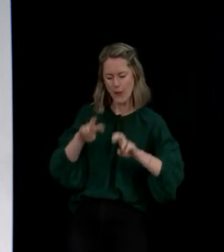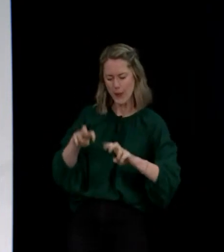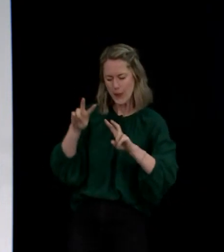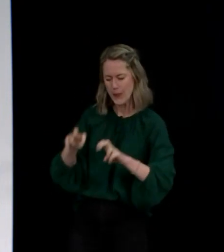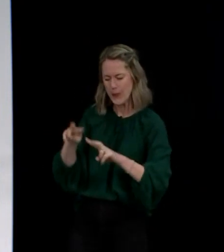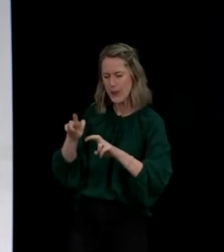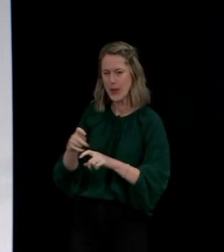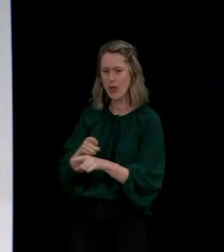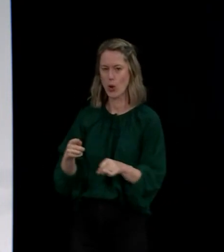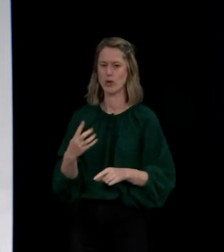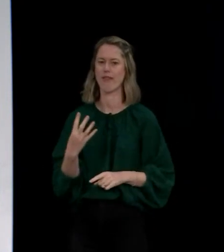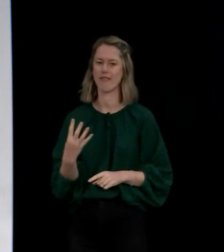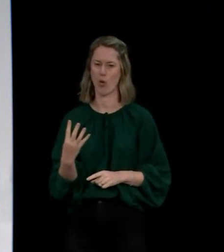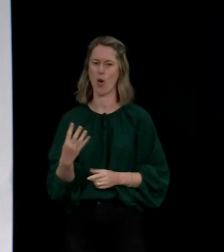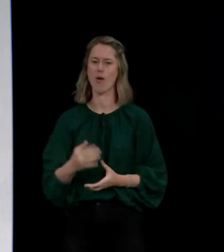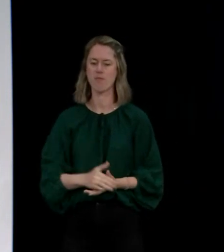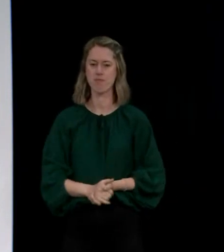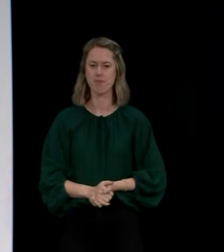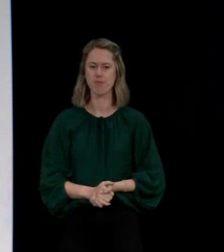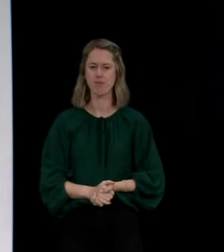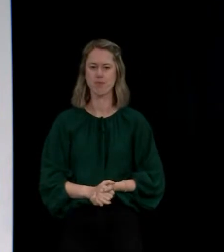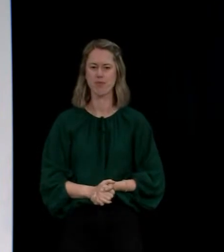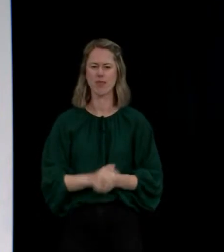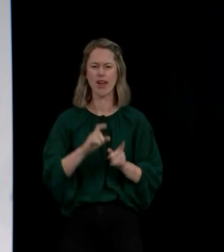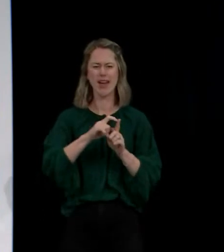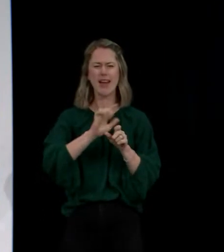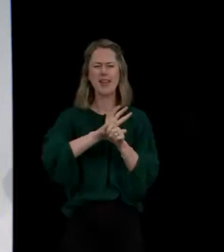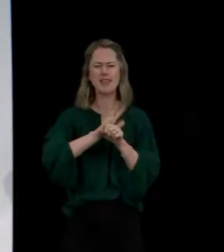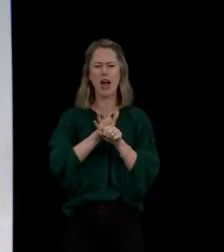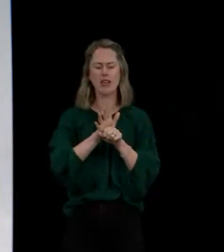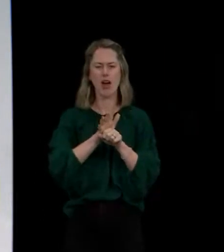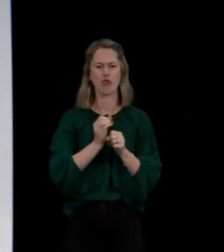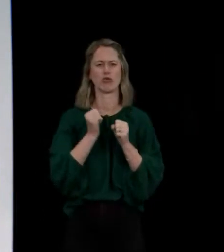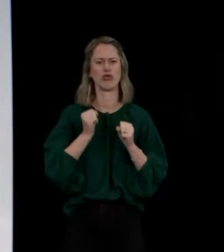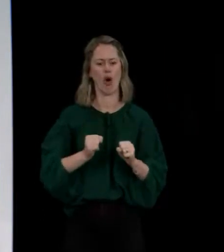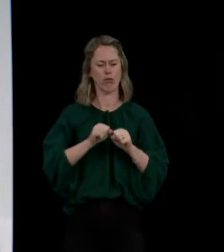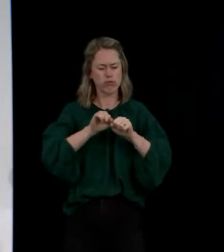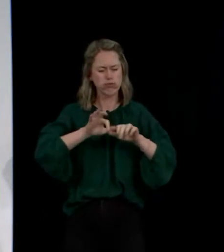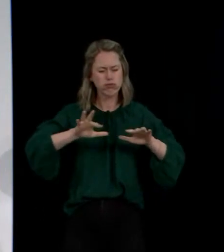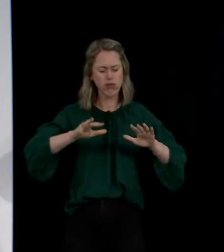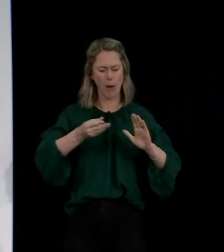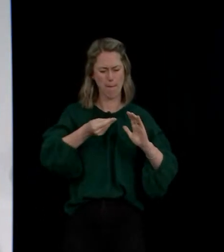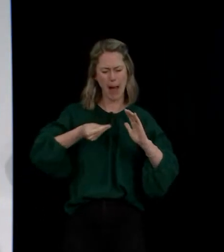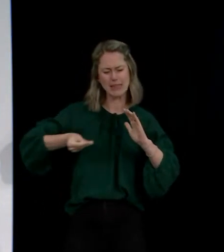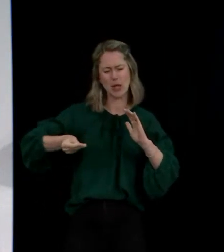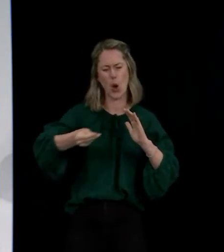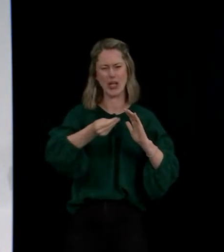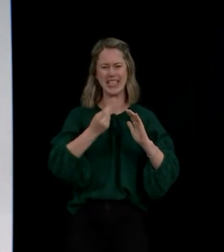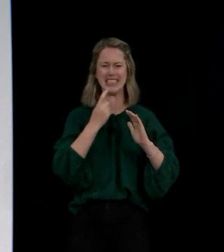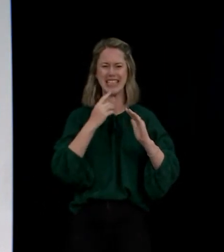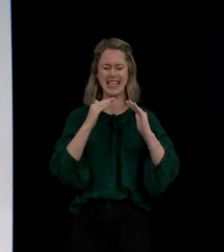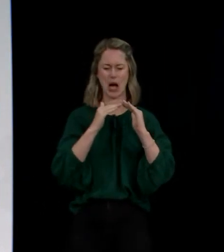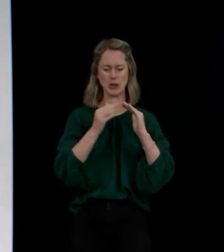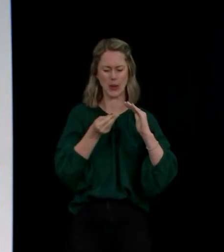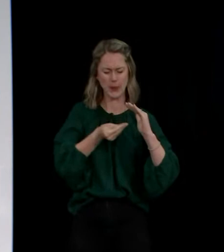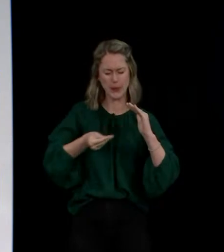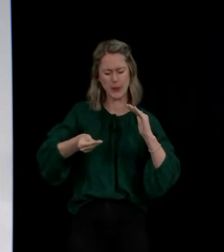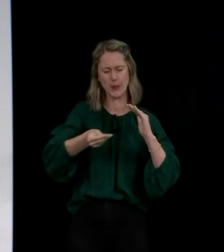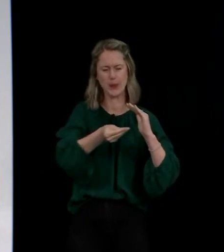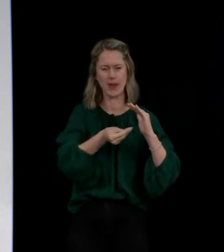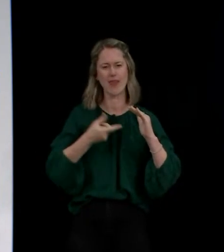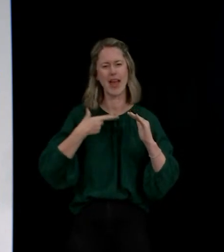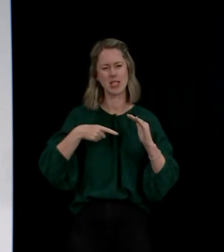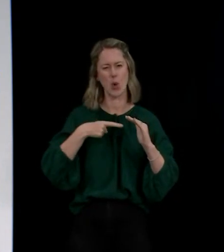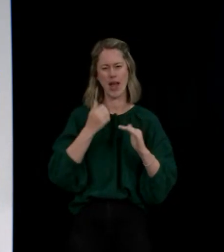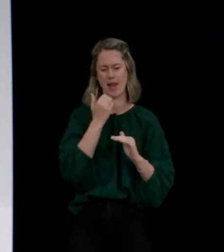ongoing. So Delta's high infectiousness is played out within household, and that underpins some of the numbers we've been